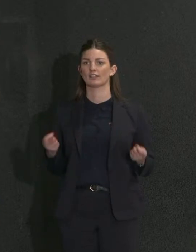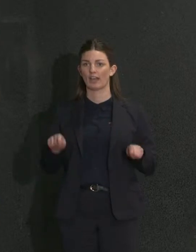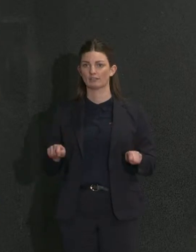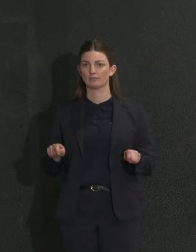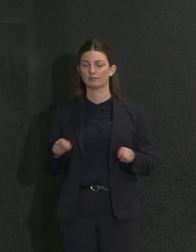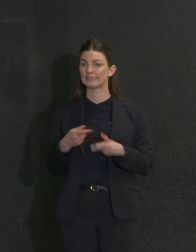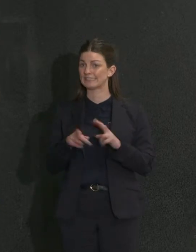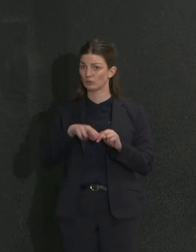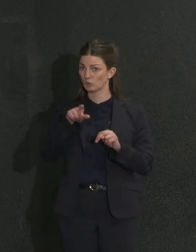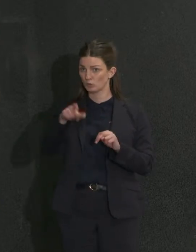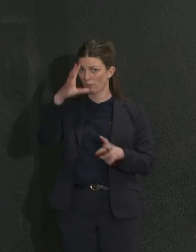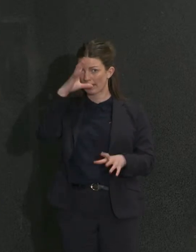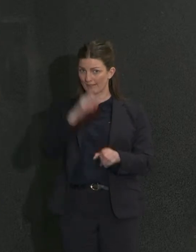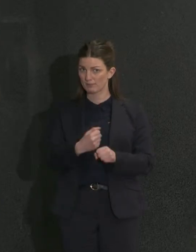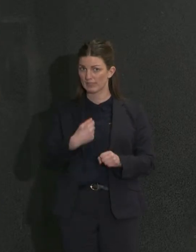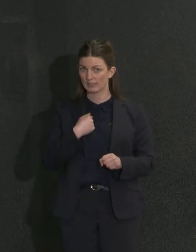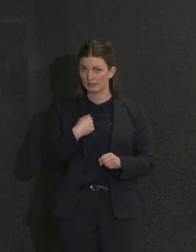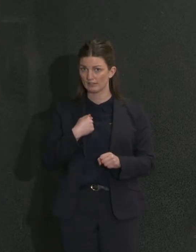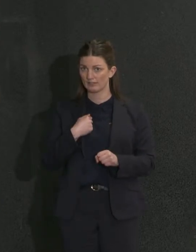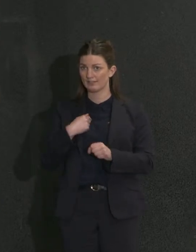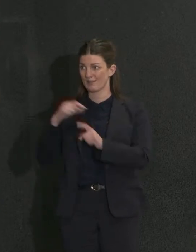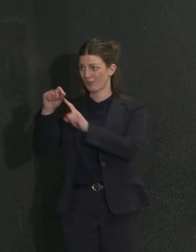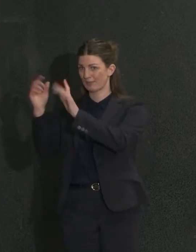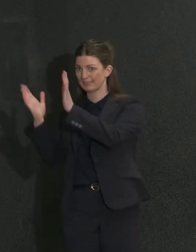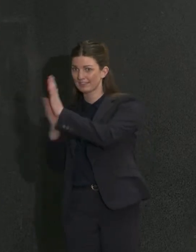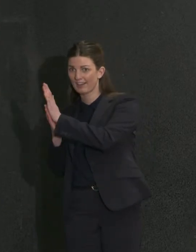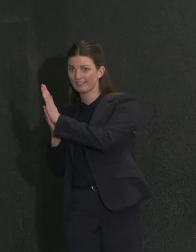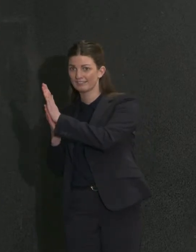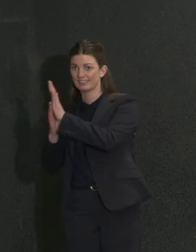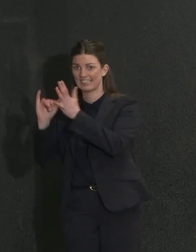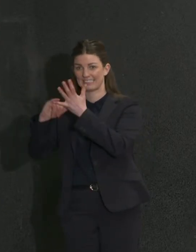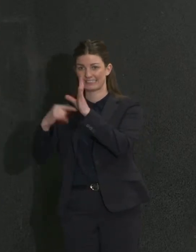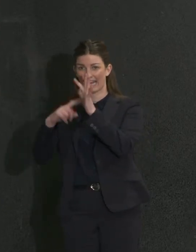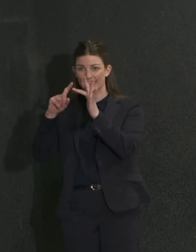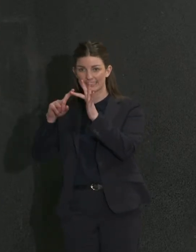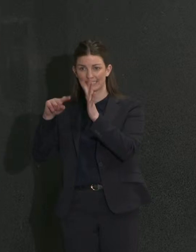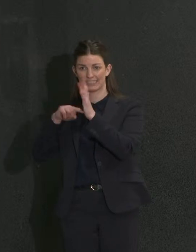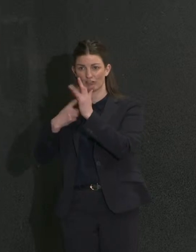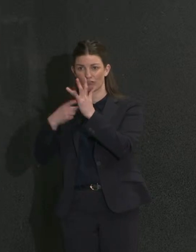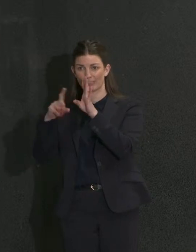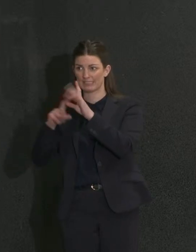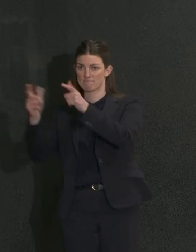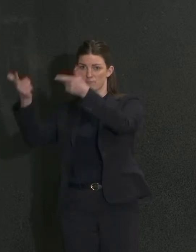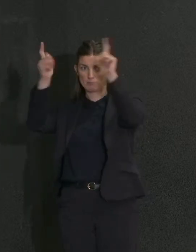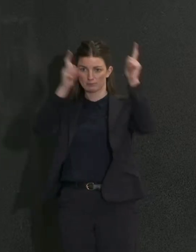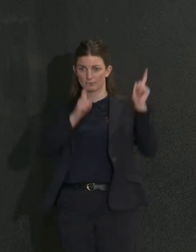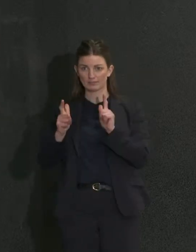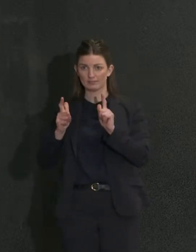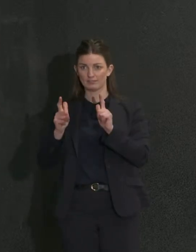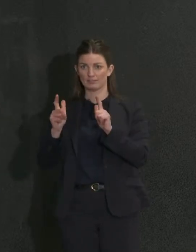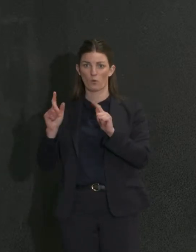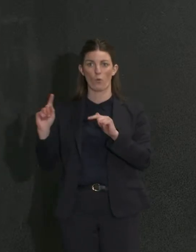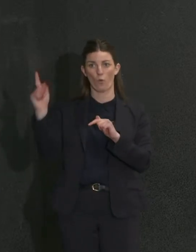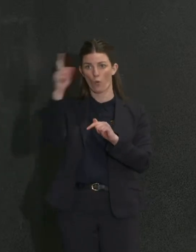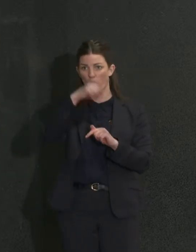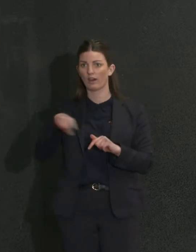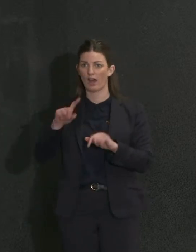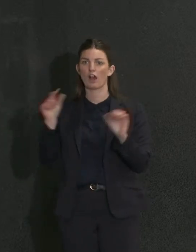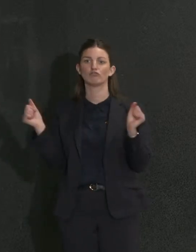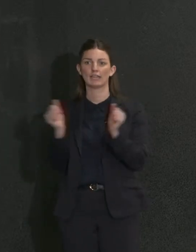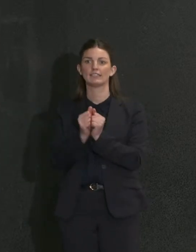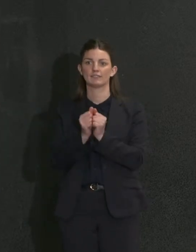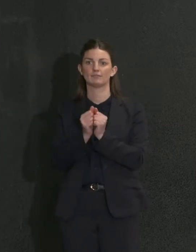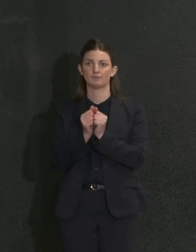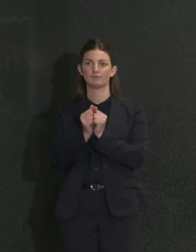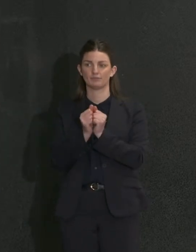the Prime Minister, every Premier, every Chief Minister and every public health expert that advises us as a National Cabinet has